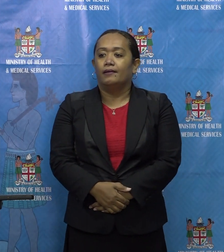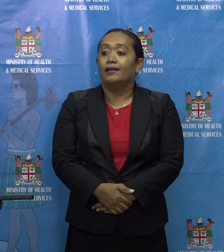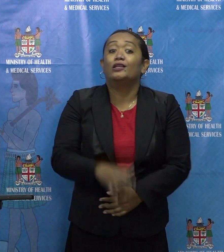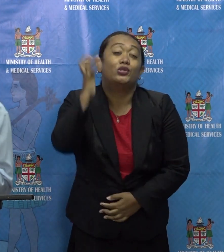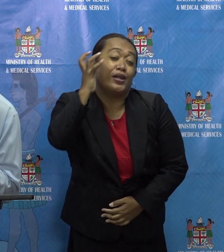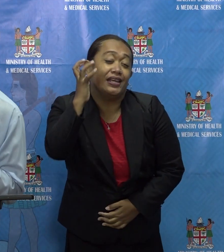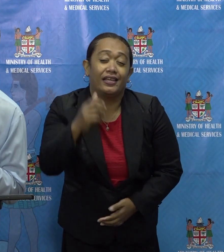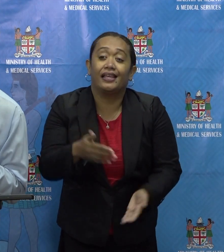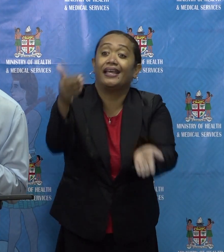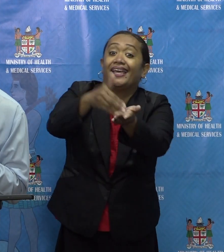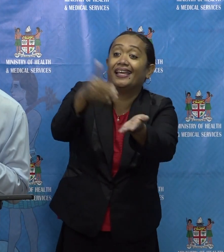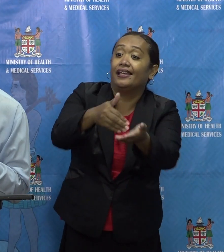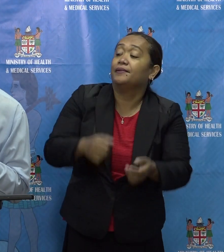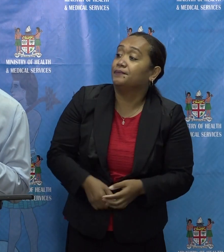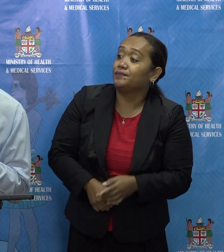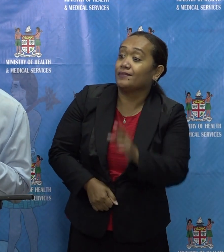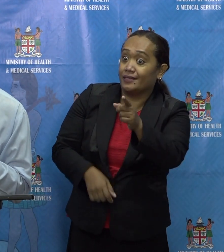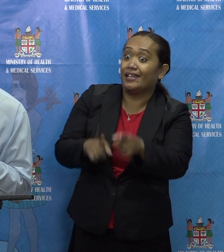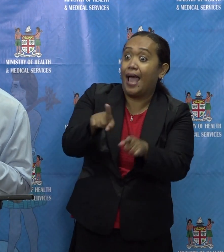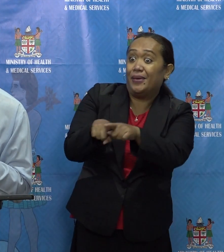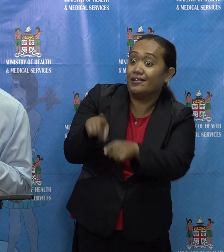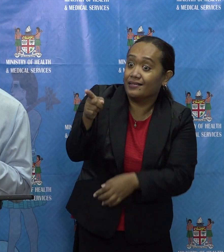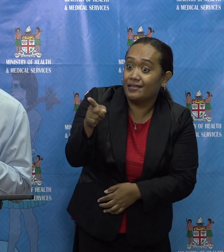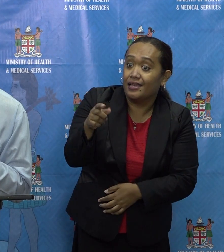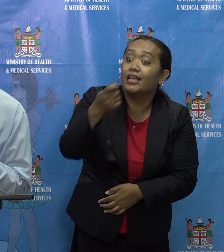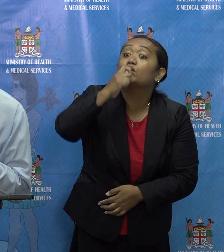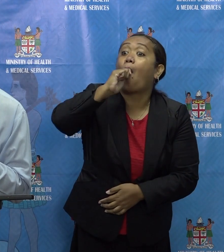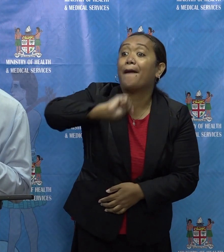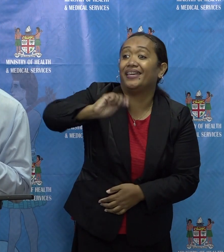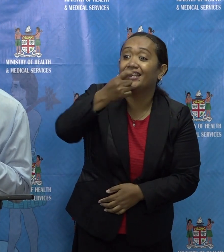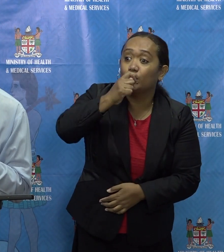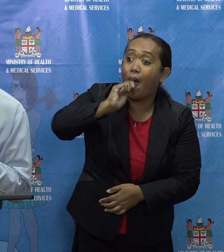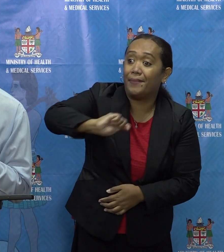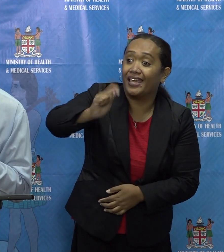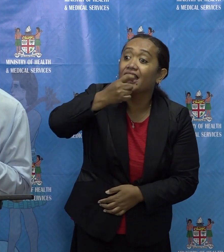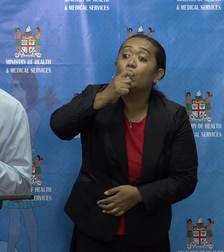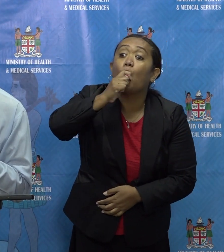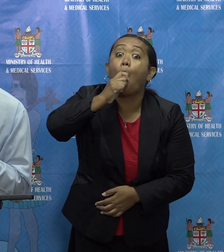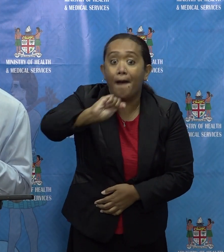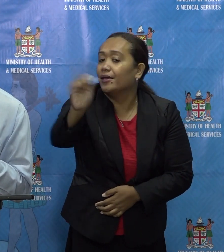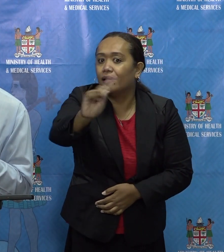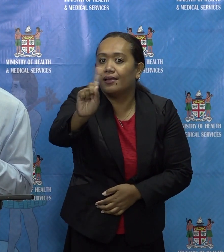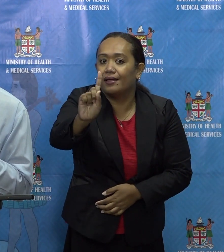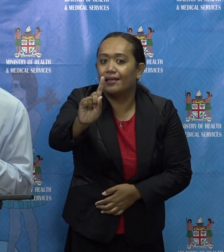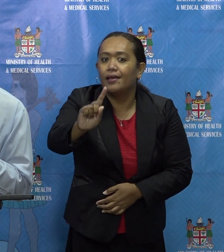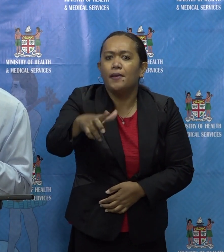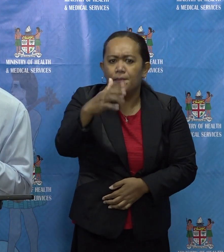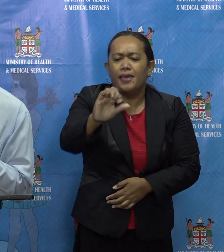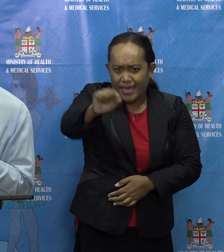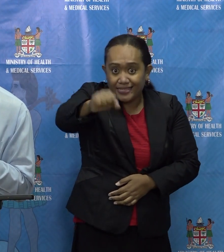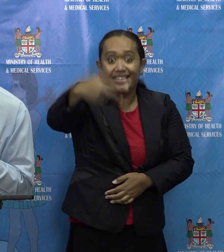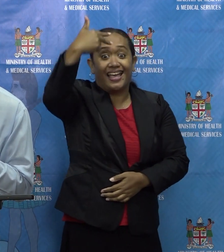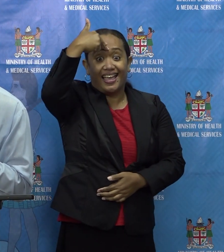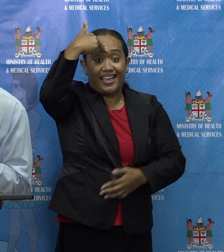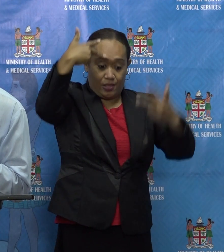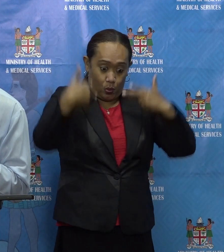Sorry, the other thing is that they're not doing the swabbing. They're not doing the swabbing. They may hold the gun, but you